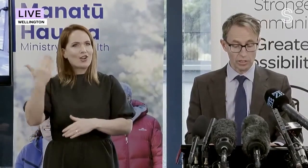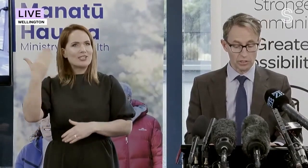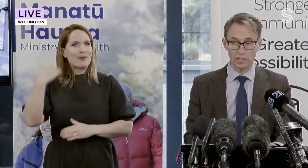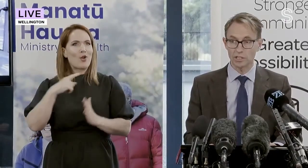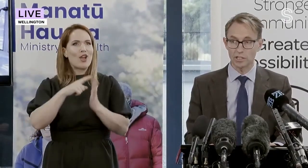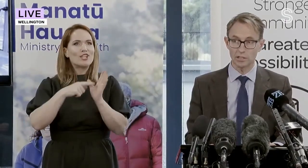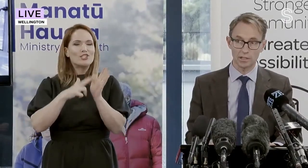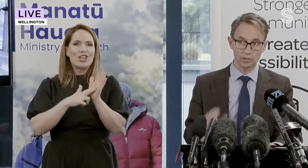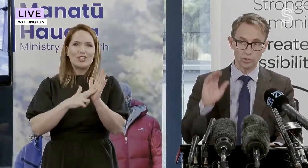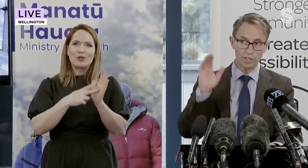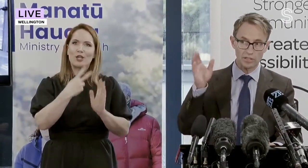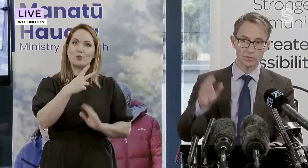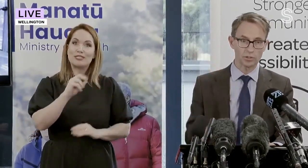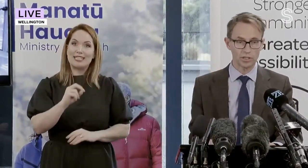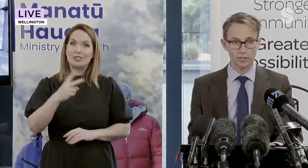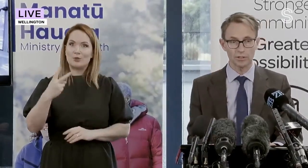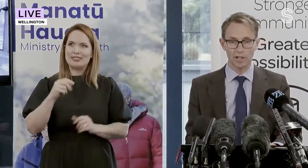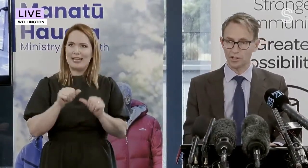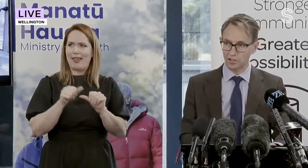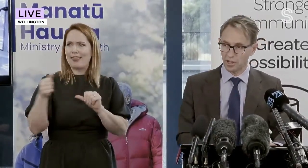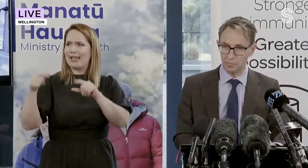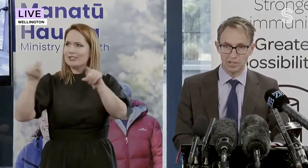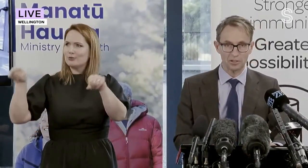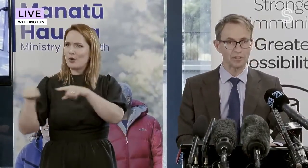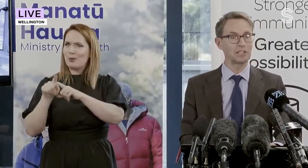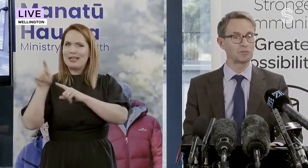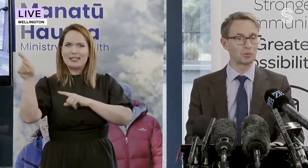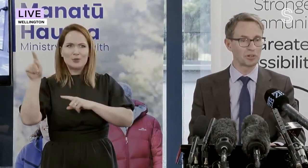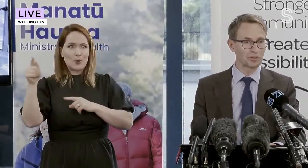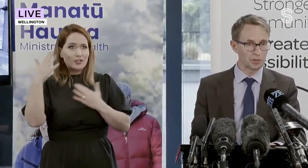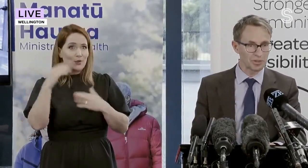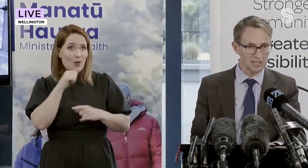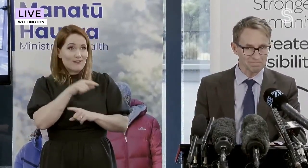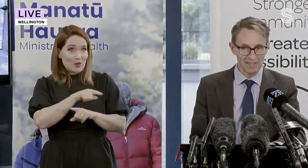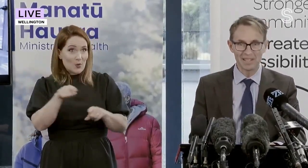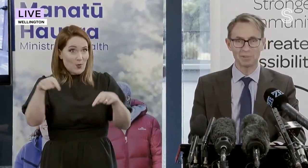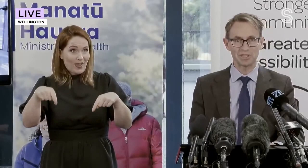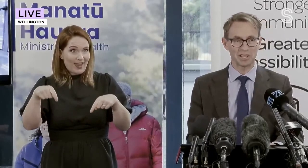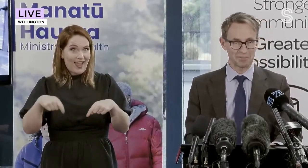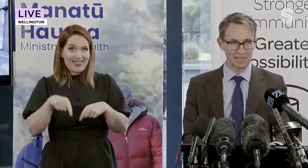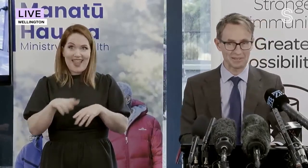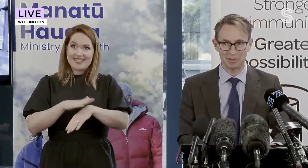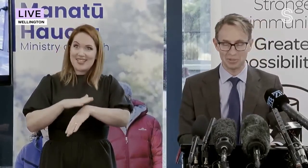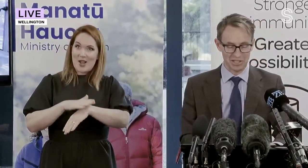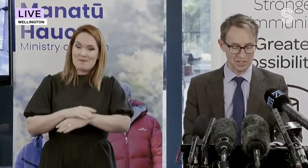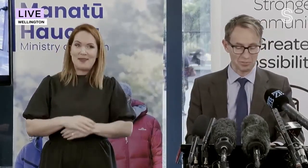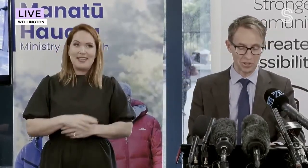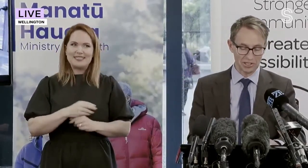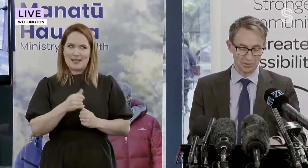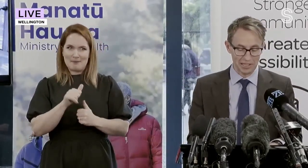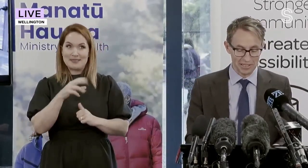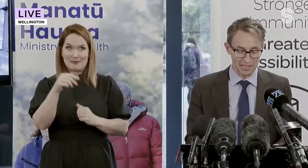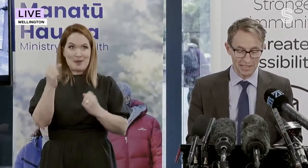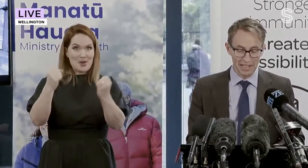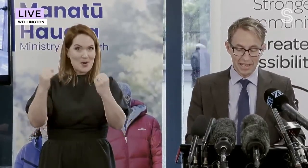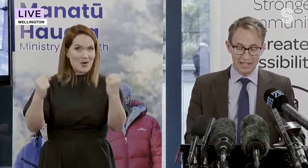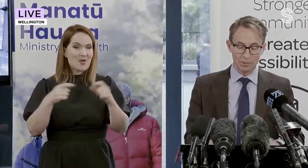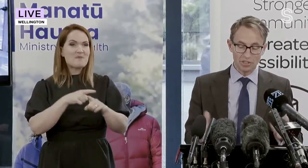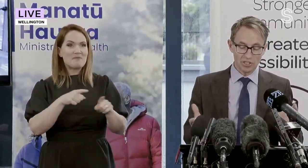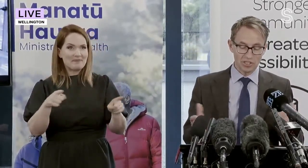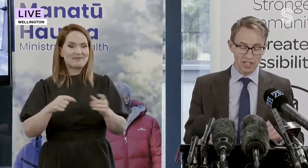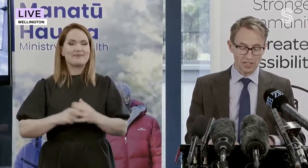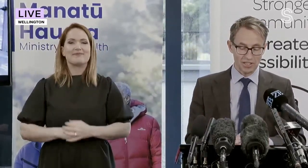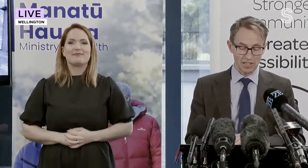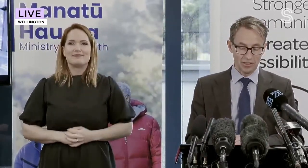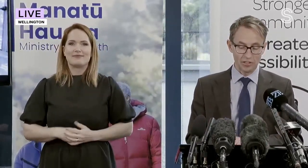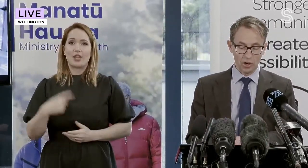January 2020 in the room next door to here. I don't know how many, if any of you were in the room then, but some, I'm seeing some nodding around here. That